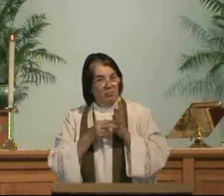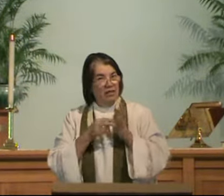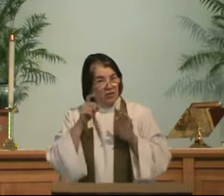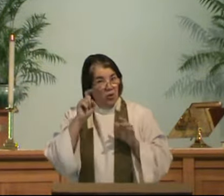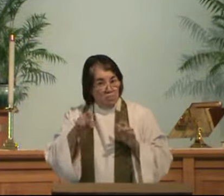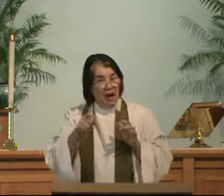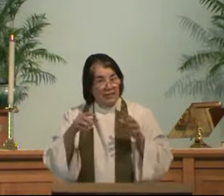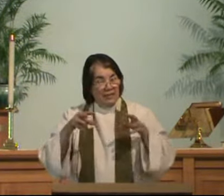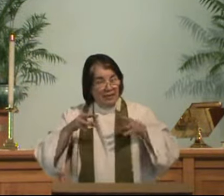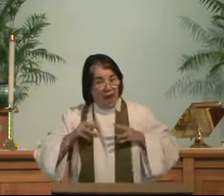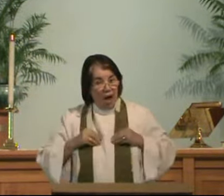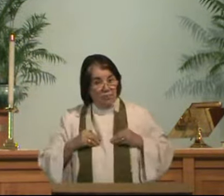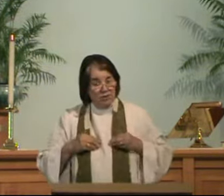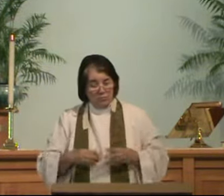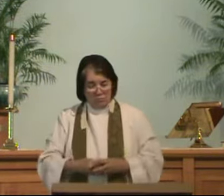it means that we must accept.